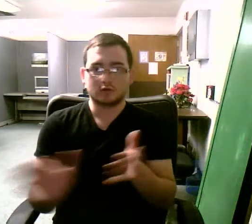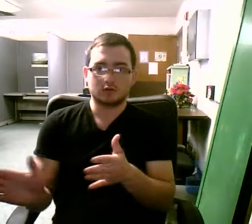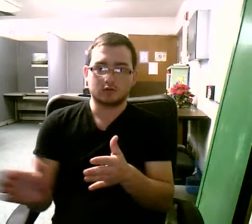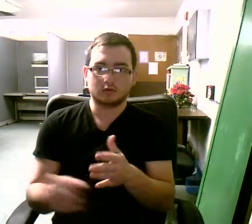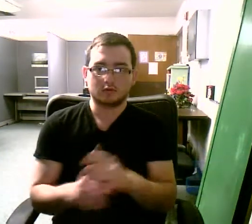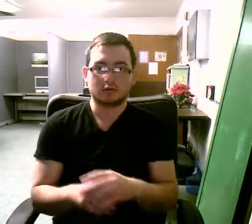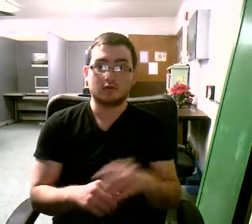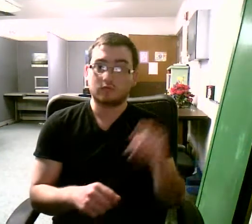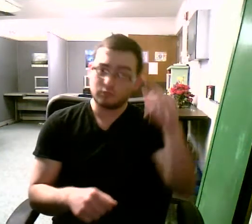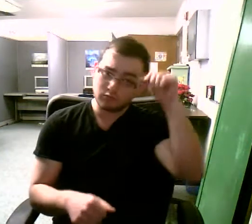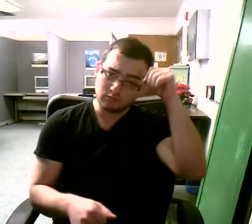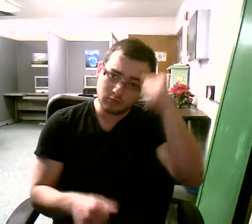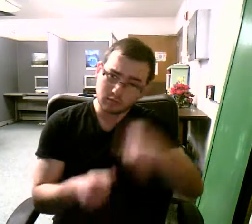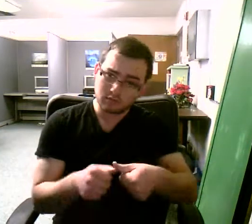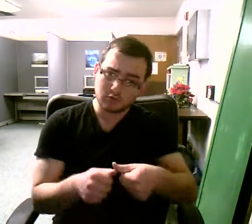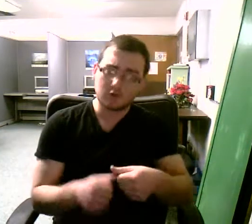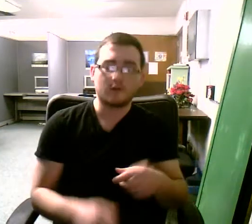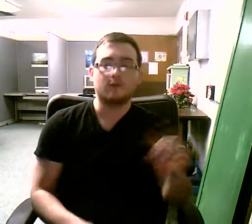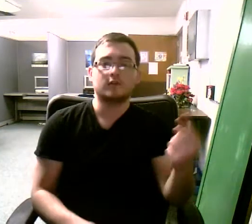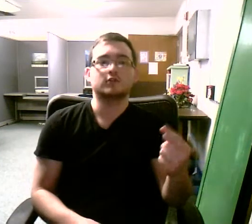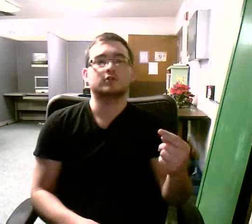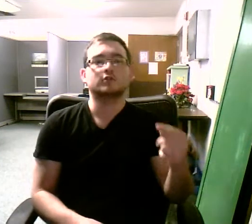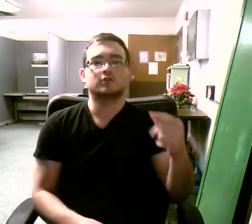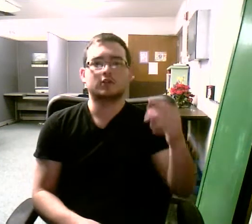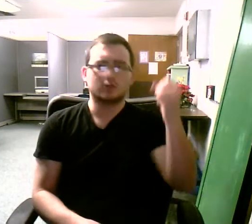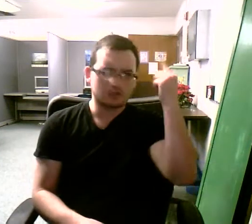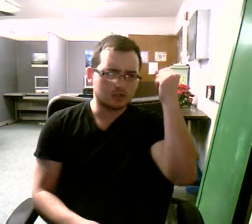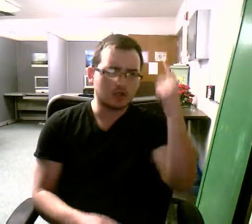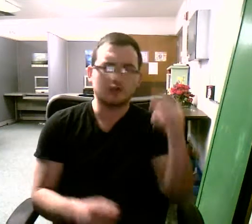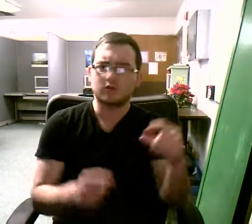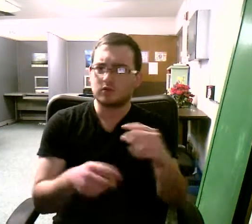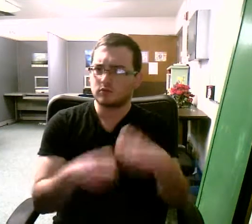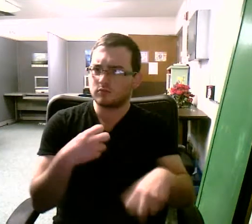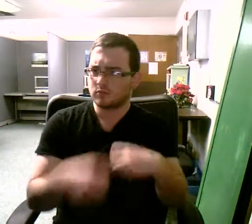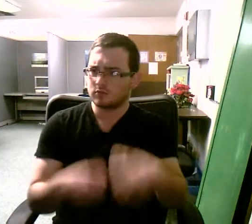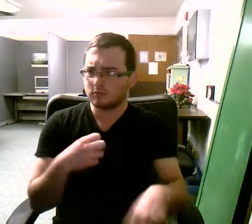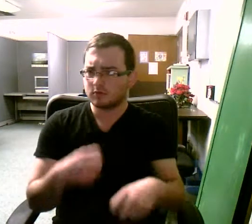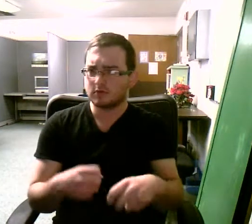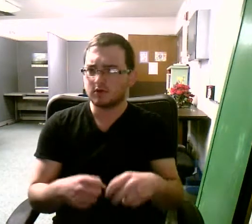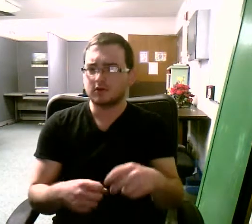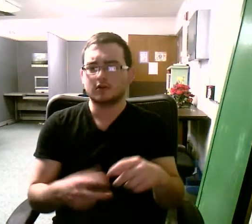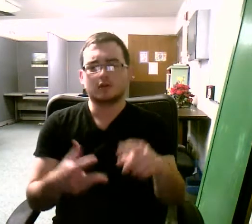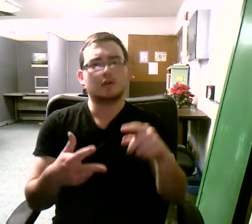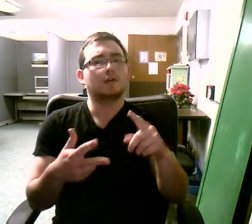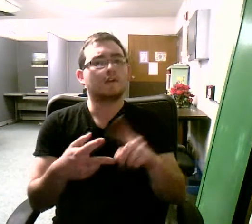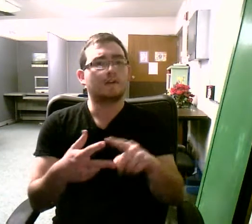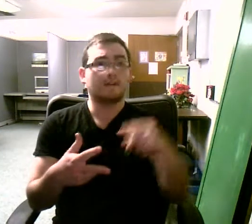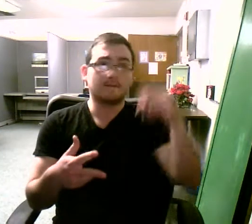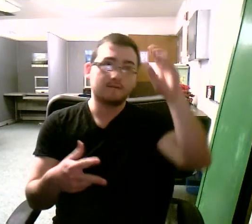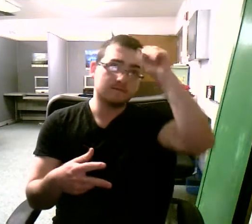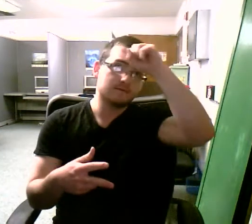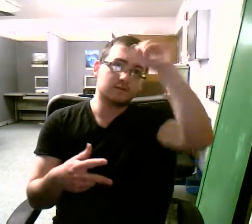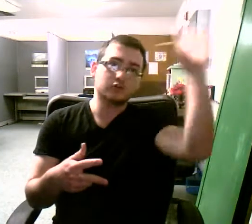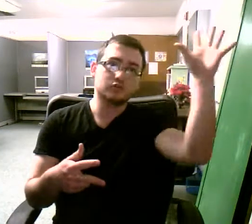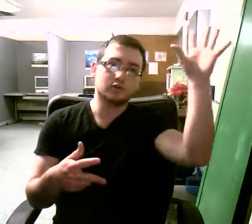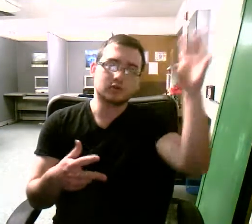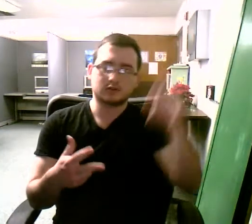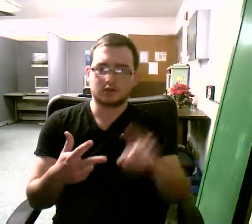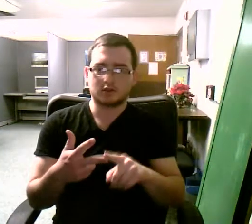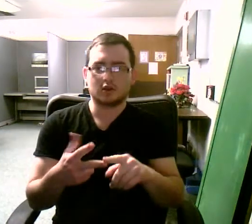read it, we think about it and visualize it, and then we write our solution statement in our own words. Next, we choose our